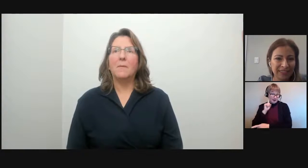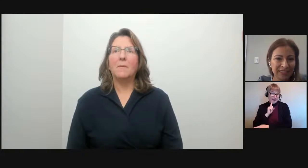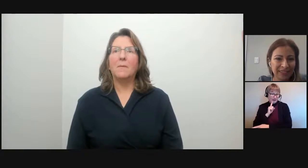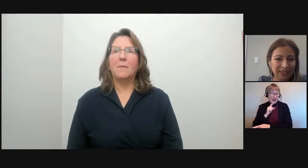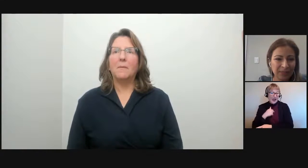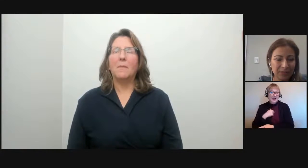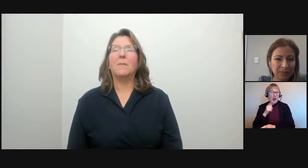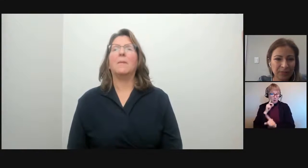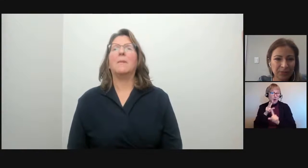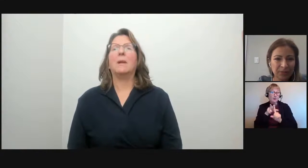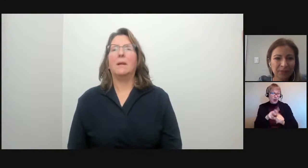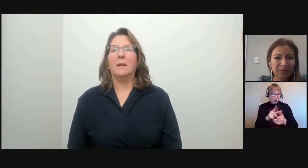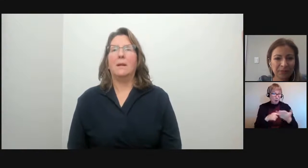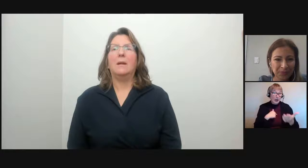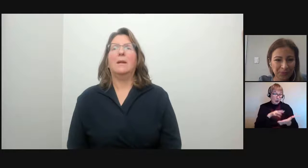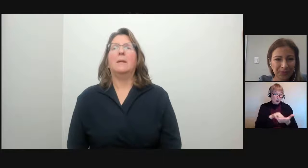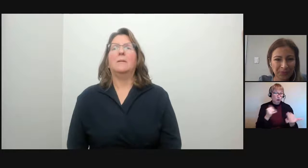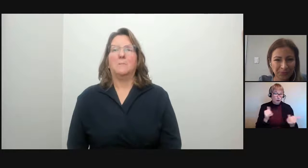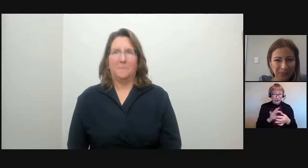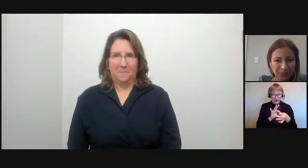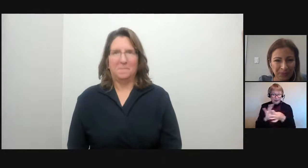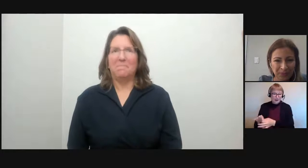today.